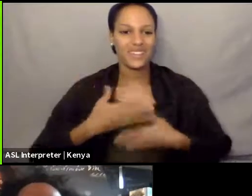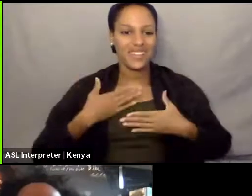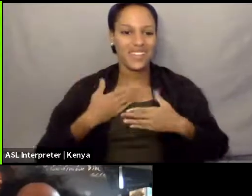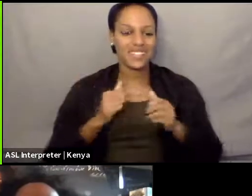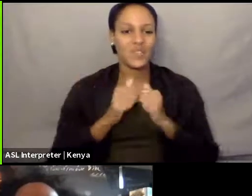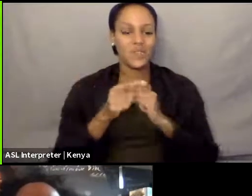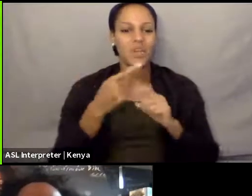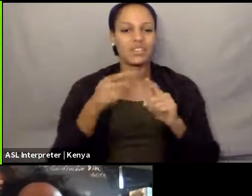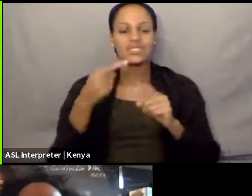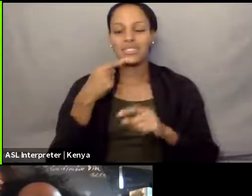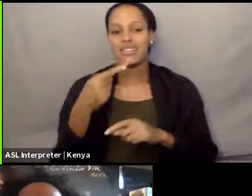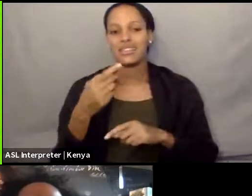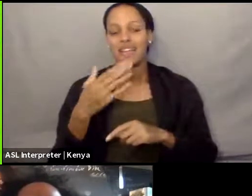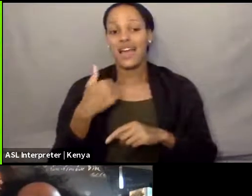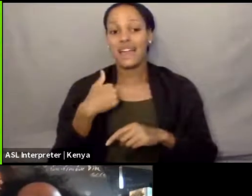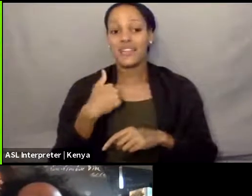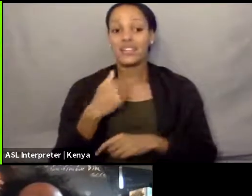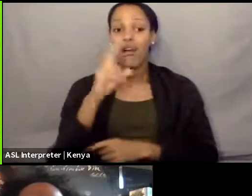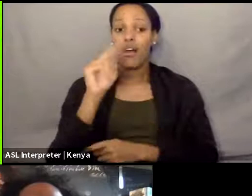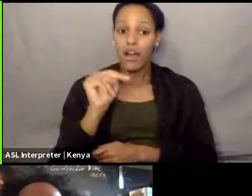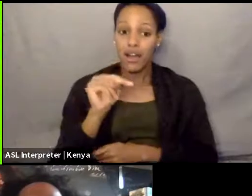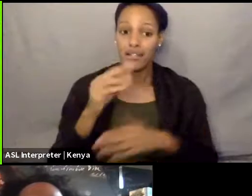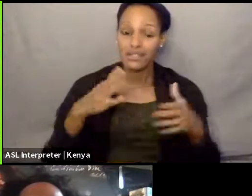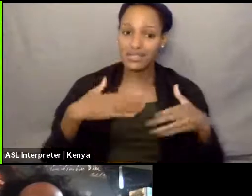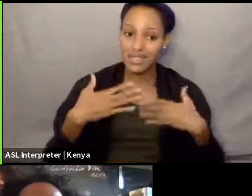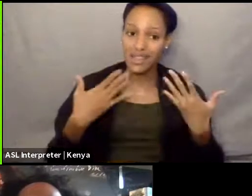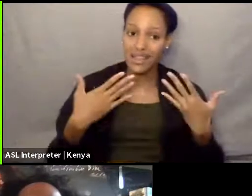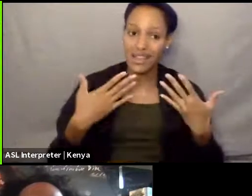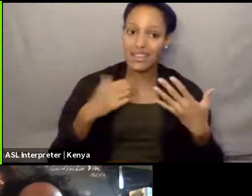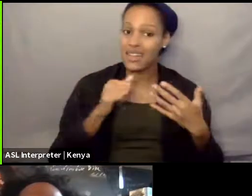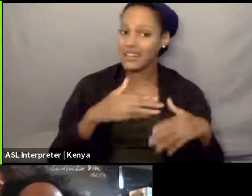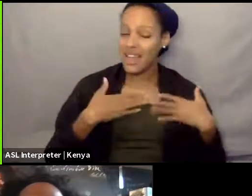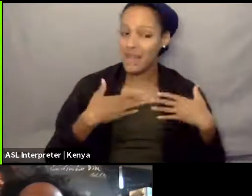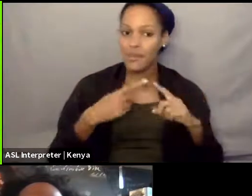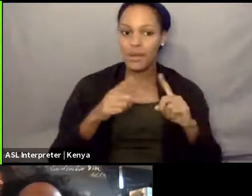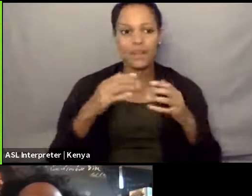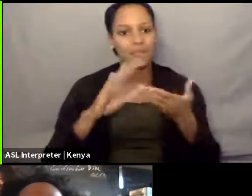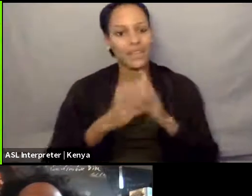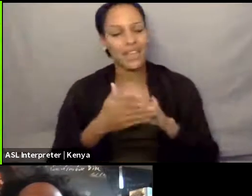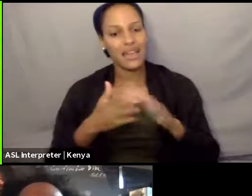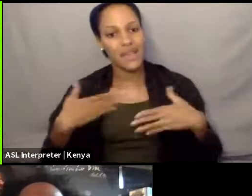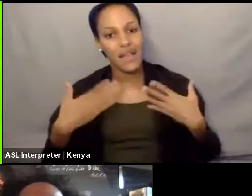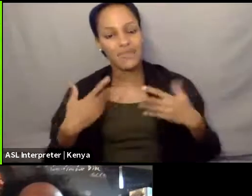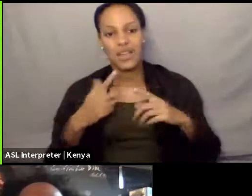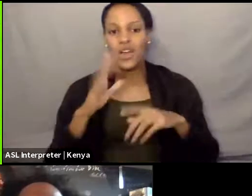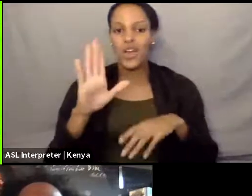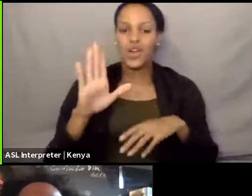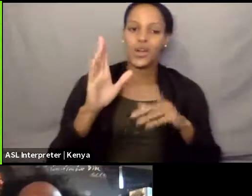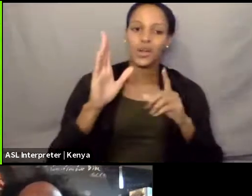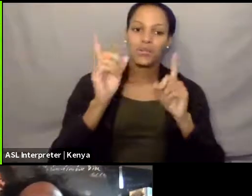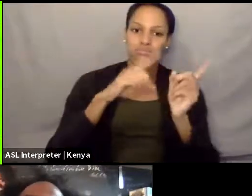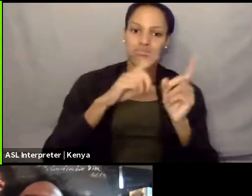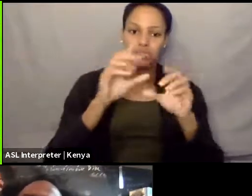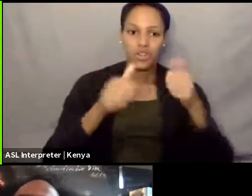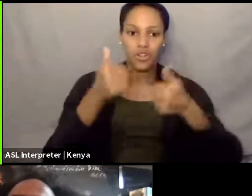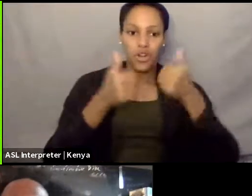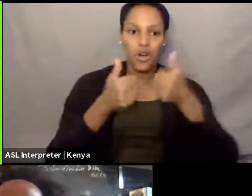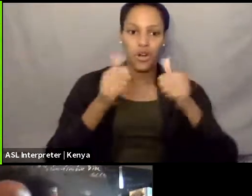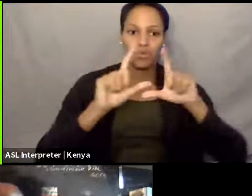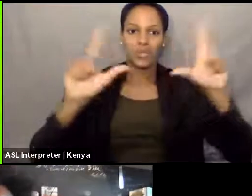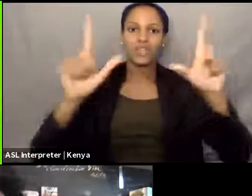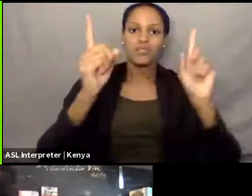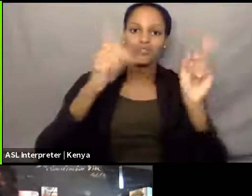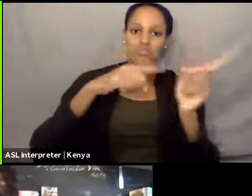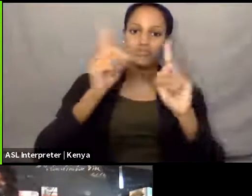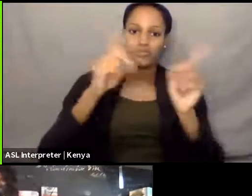She shares an undelight, which turned into a delight. Her windshield wipers were out of sync, and she did